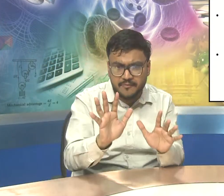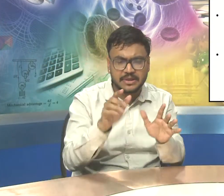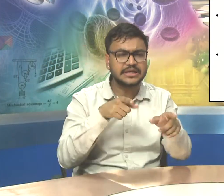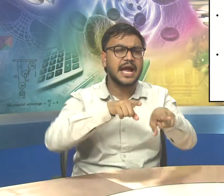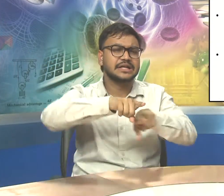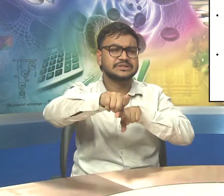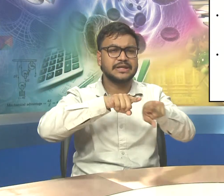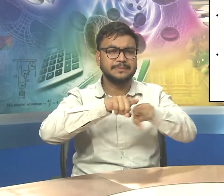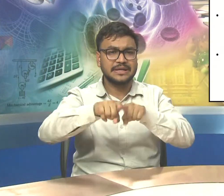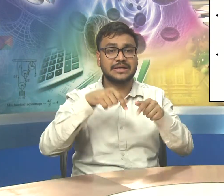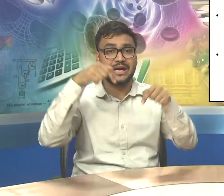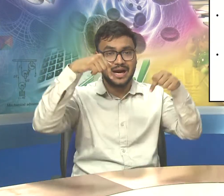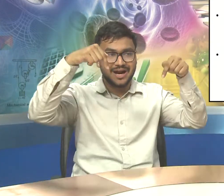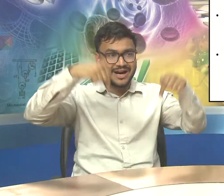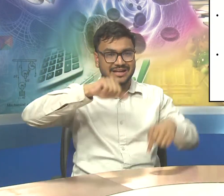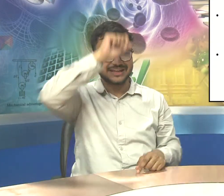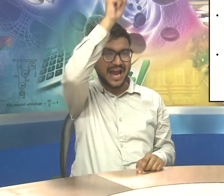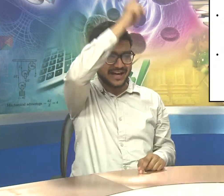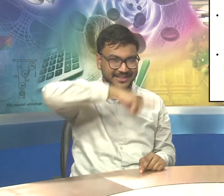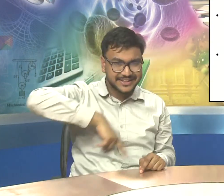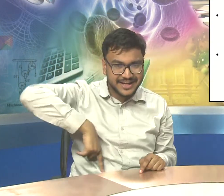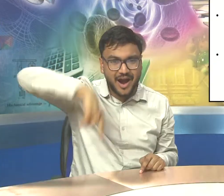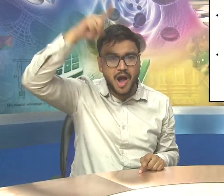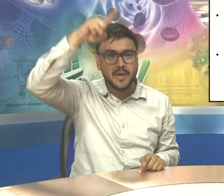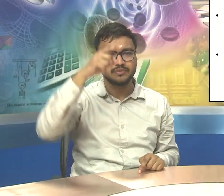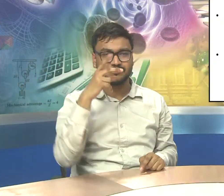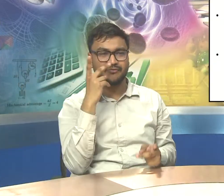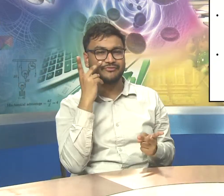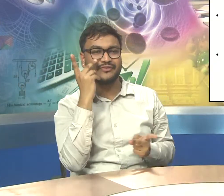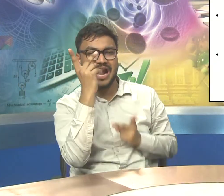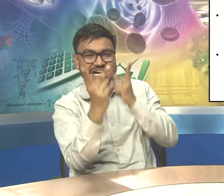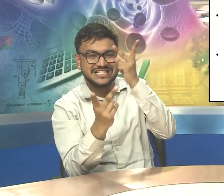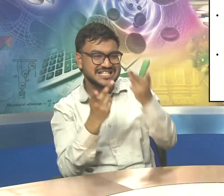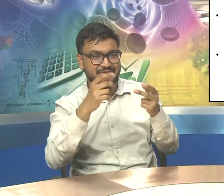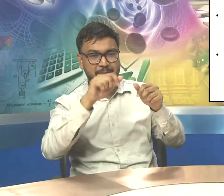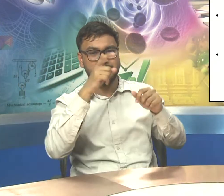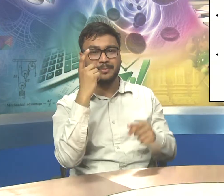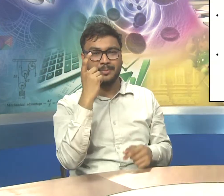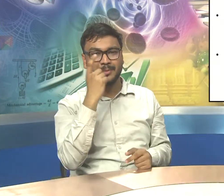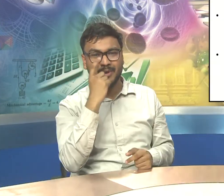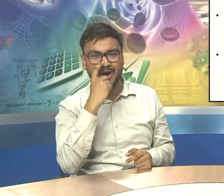Or we can say the sign form and the meaning is relative.